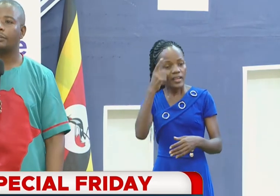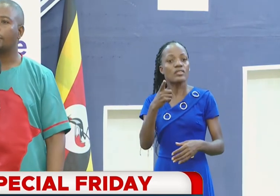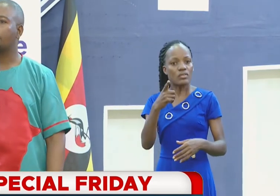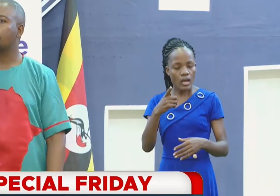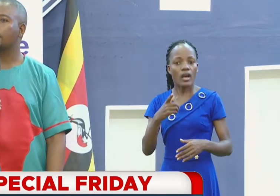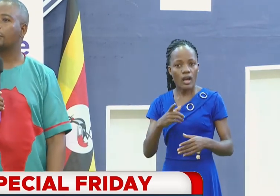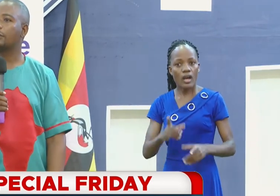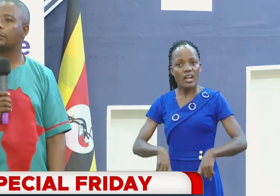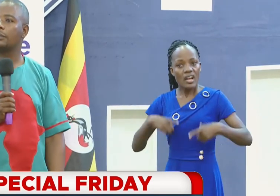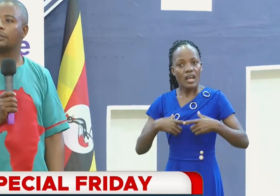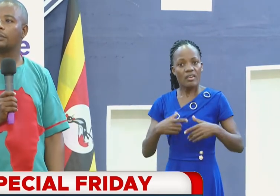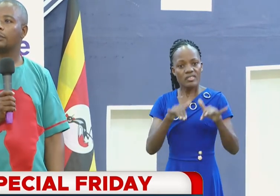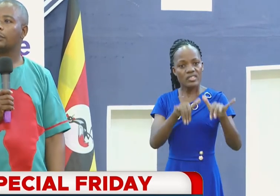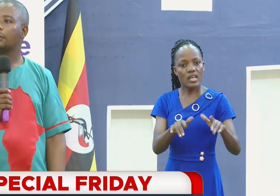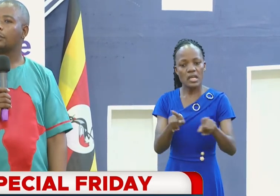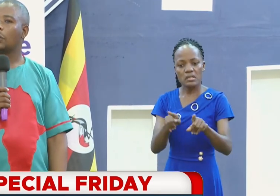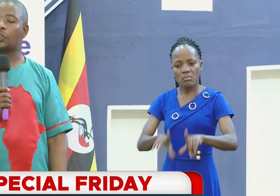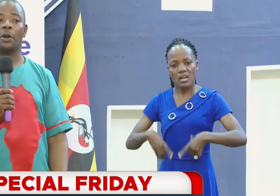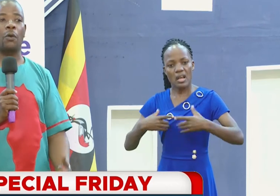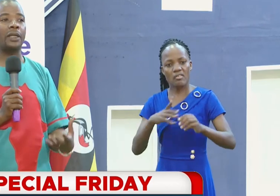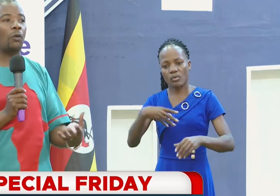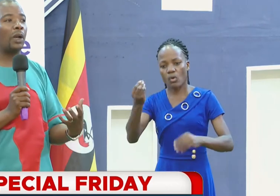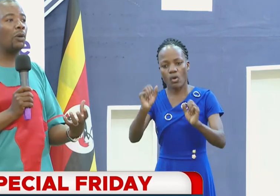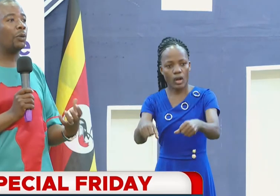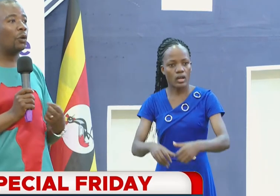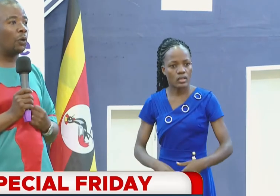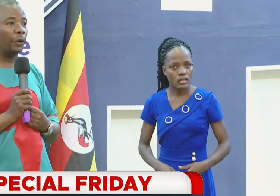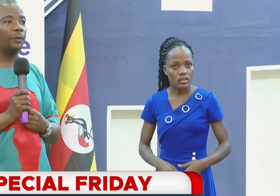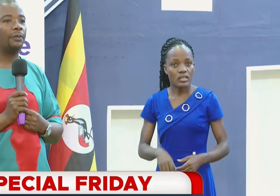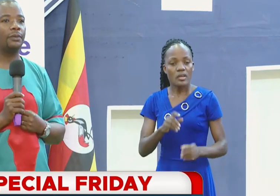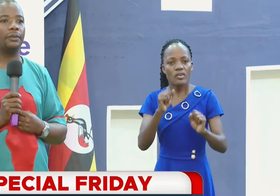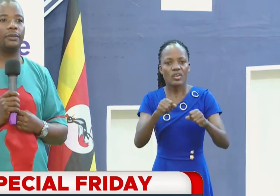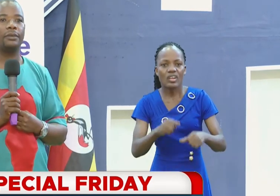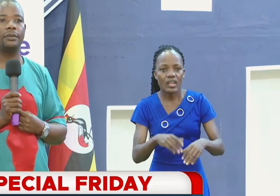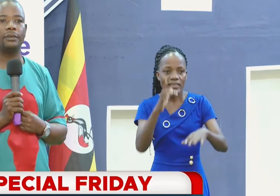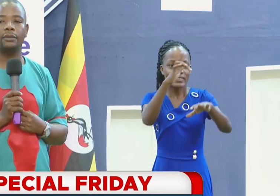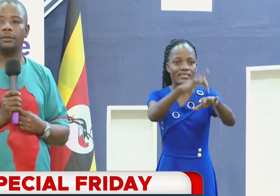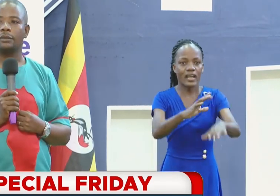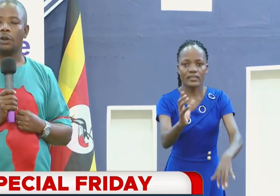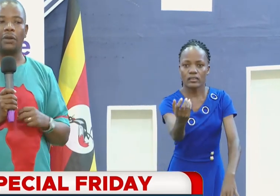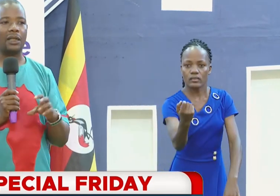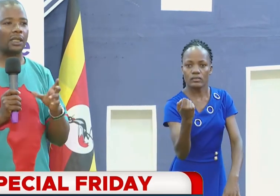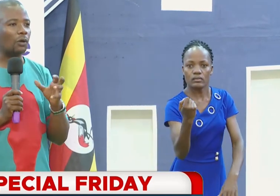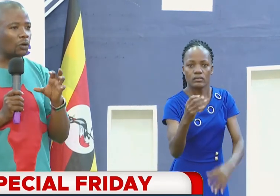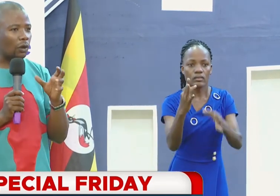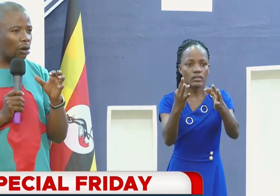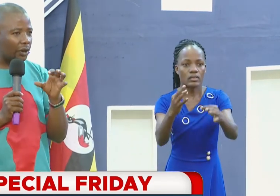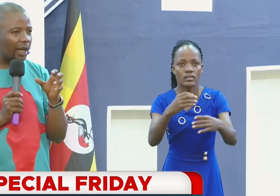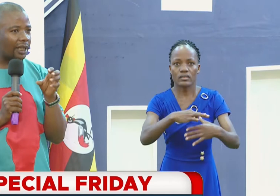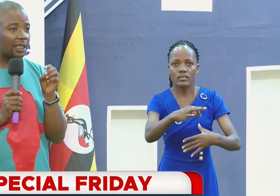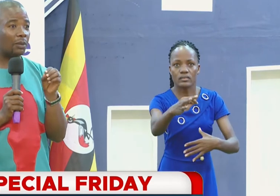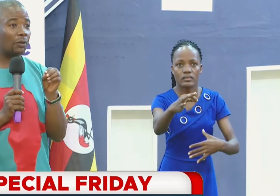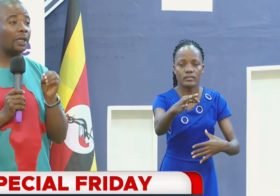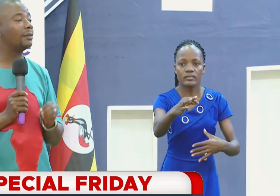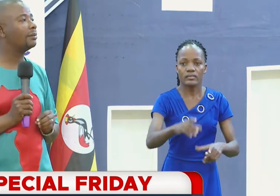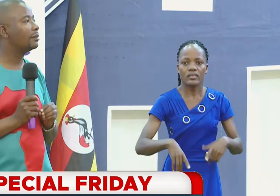learned that life is with us and life can go. You can hold a spiritual life,